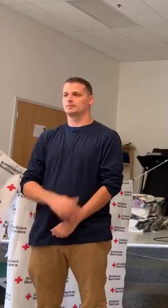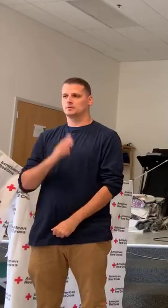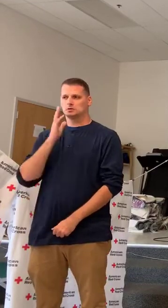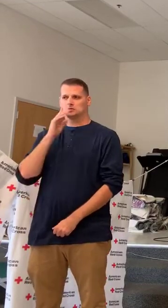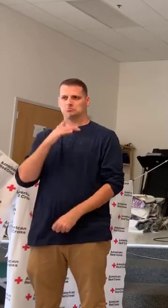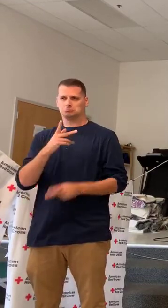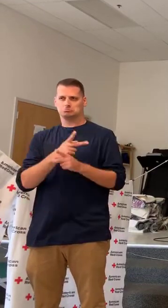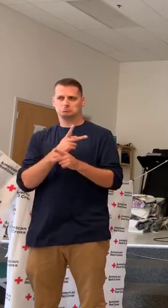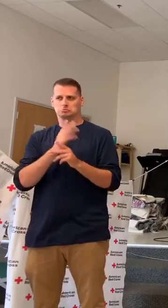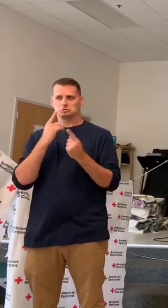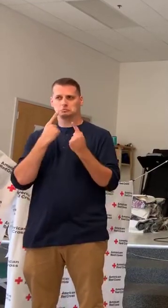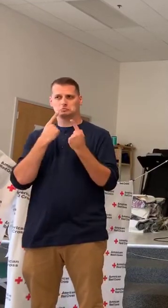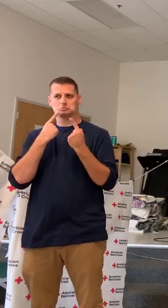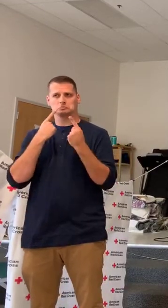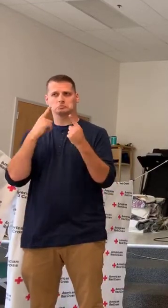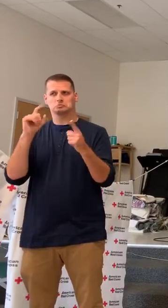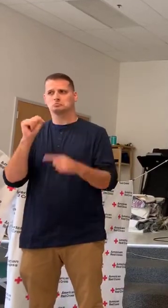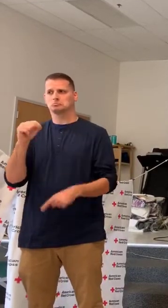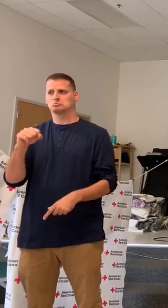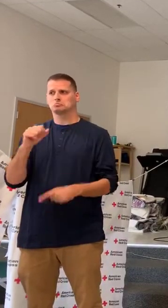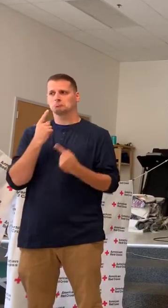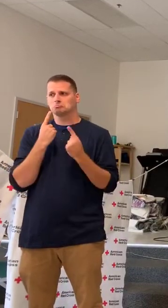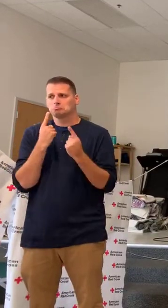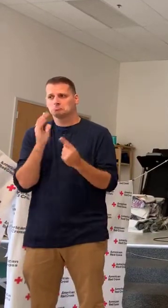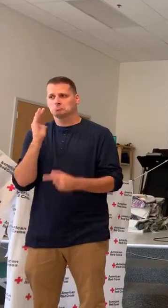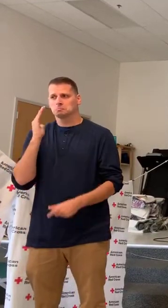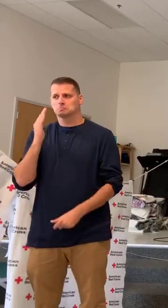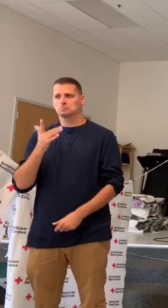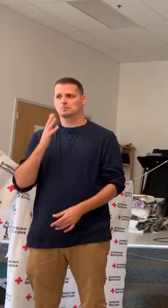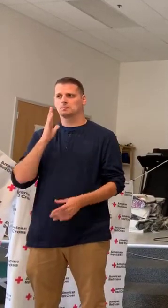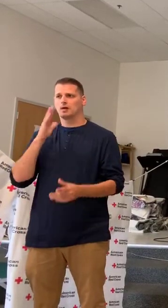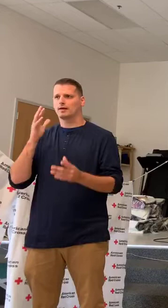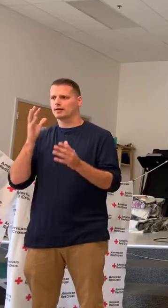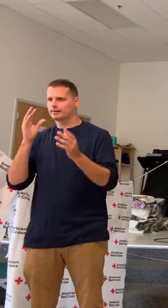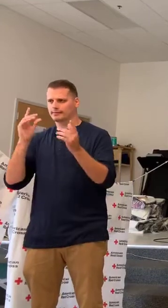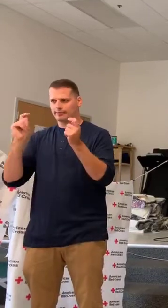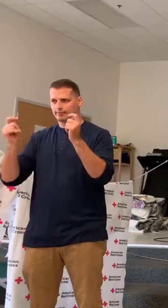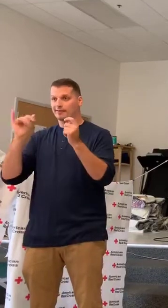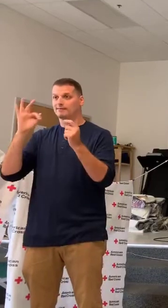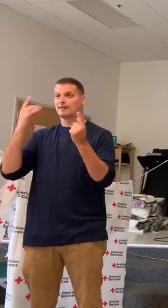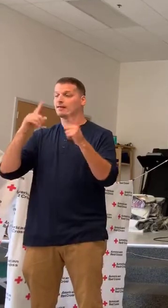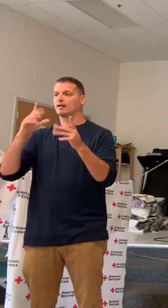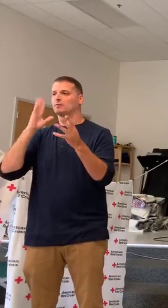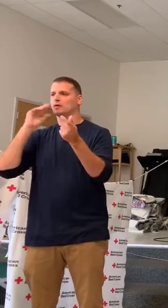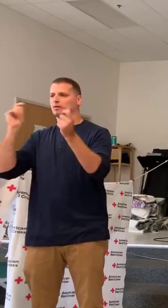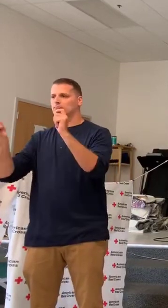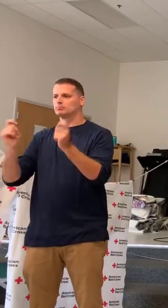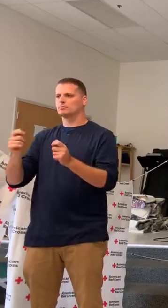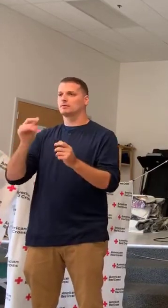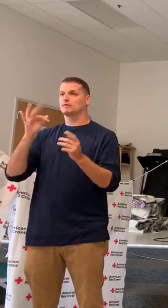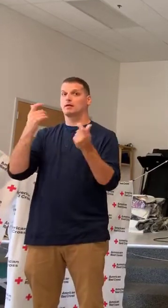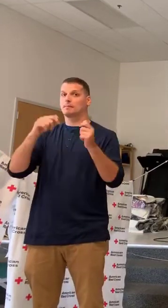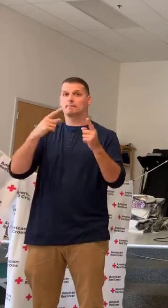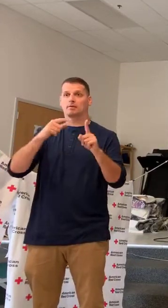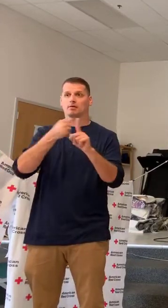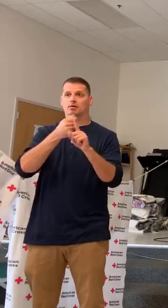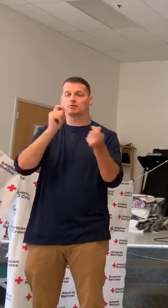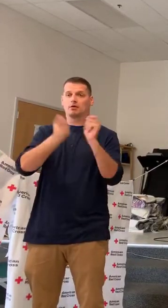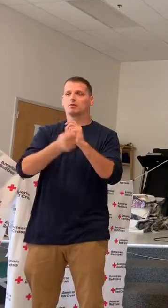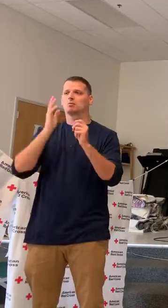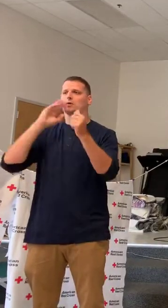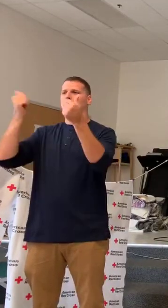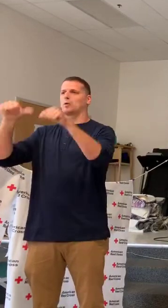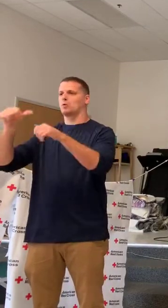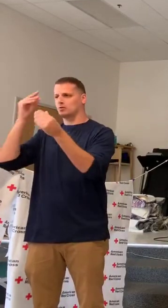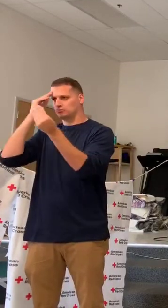everything's where we need it. We might have to adjust a little bit, some signage, some of the windbreaker signs that you guys put up. We'll take a look at